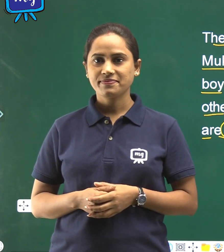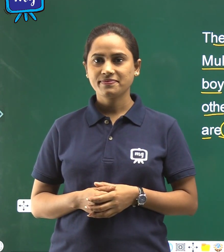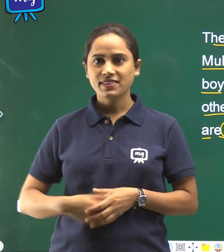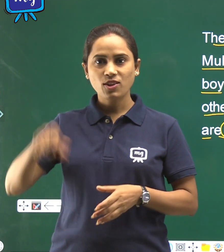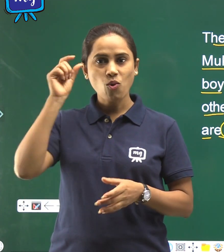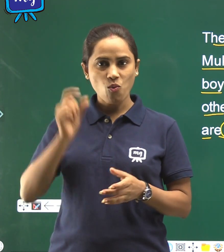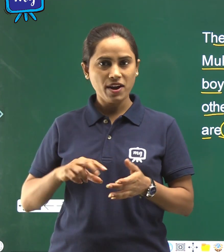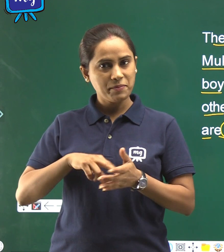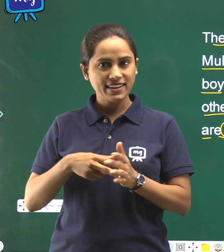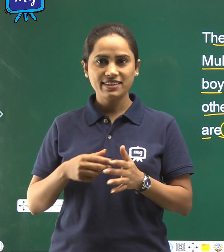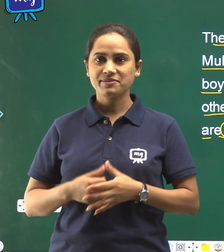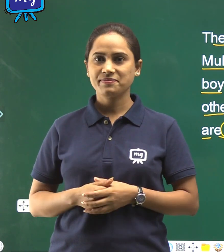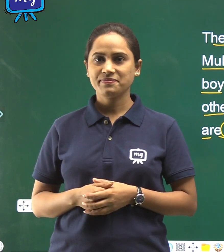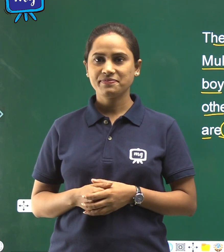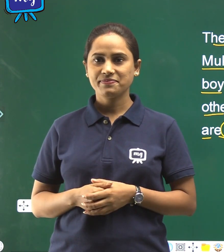Word meaning: